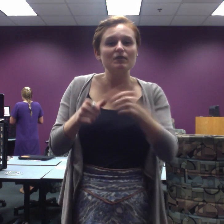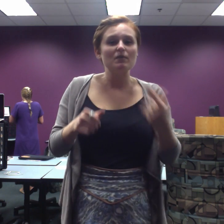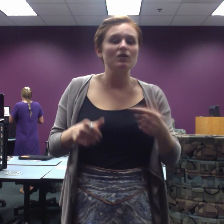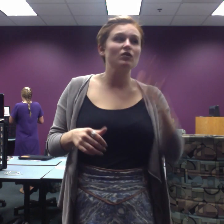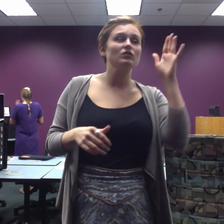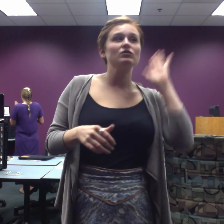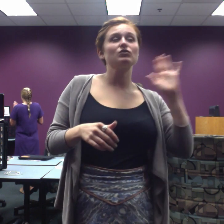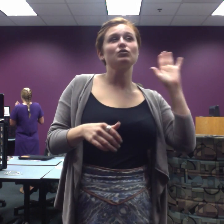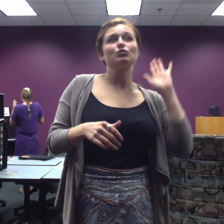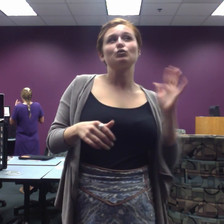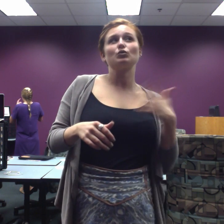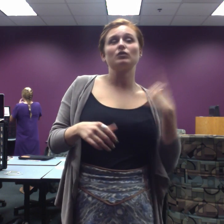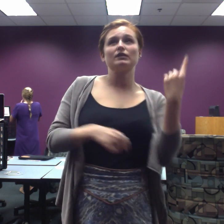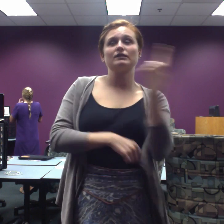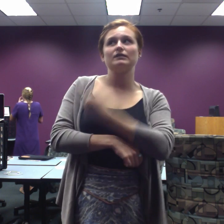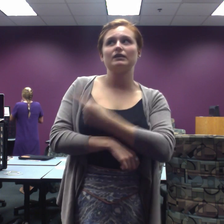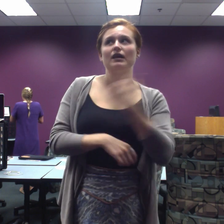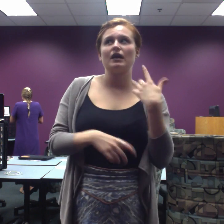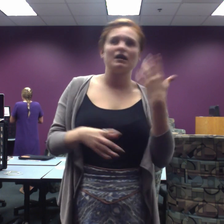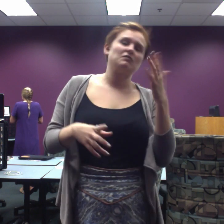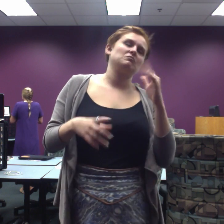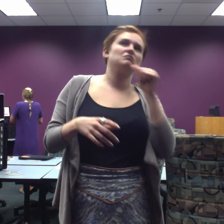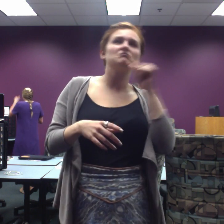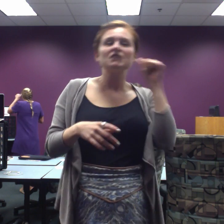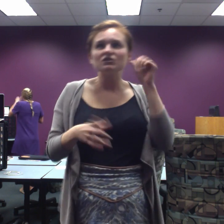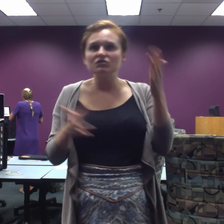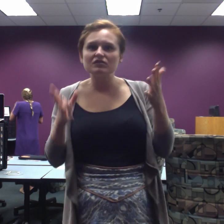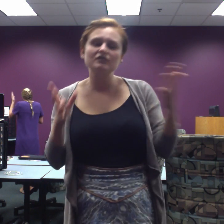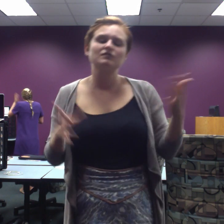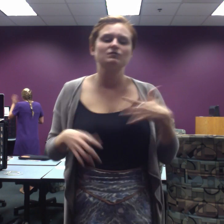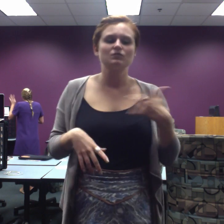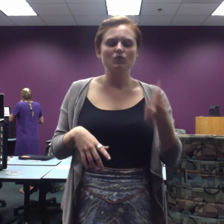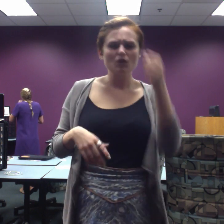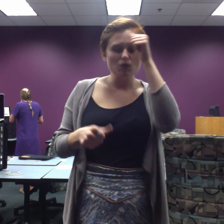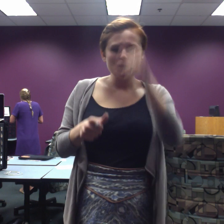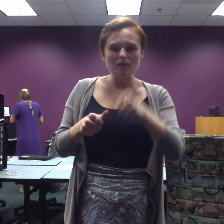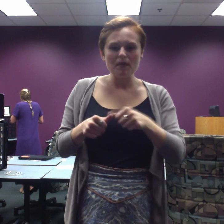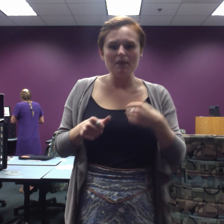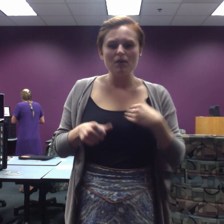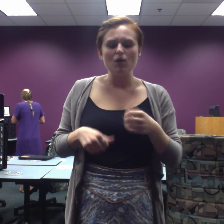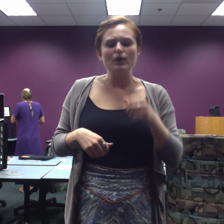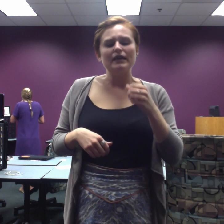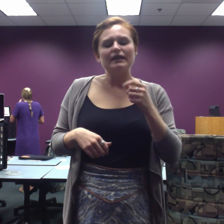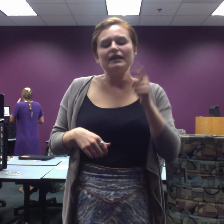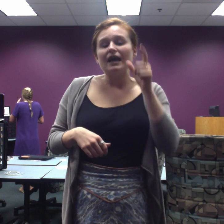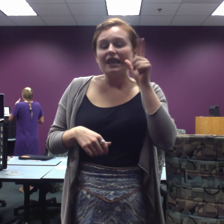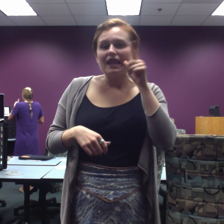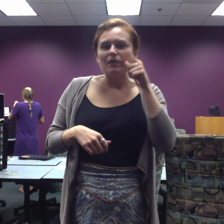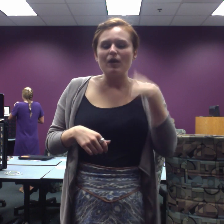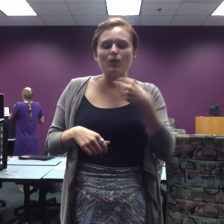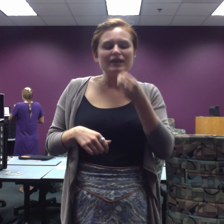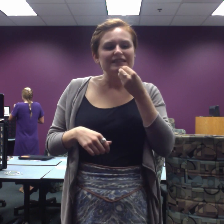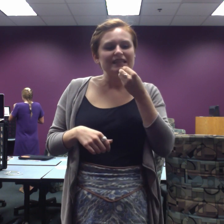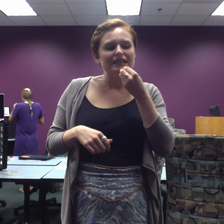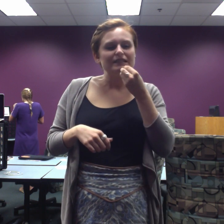that investigation where we used a lemon, and we tasted the lemon wedges, and